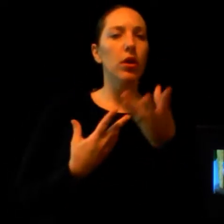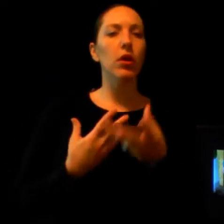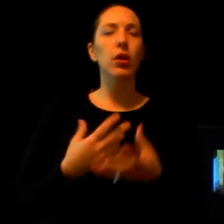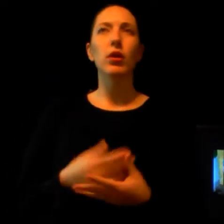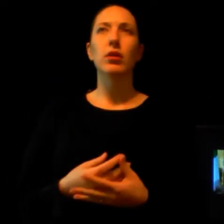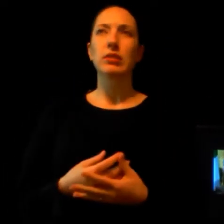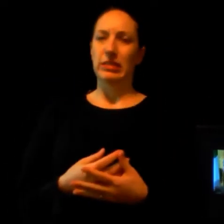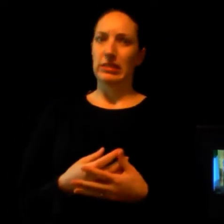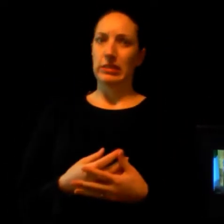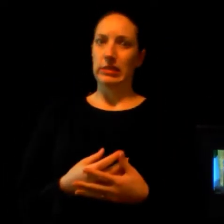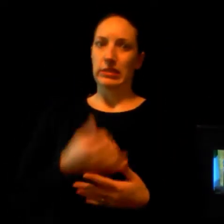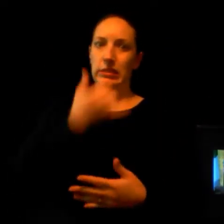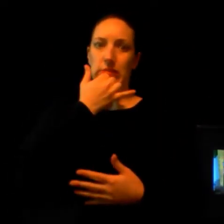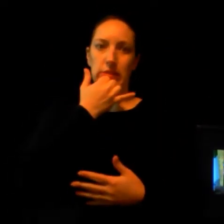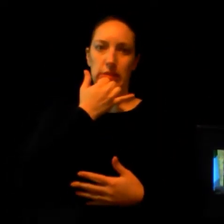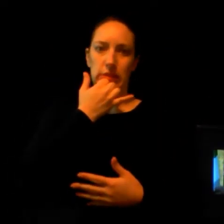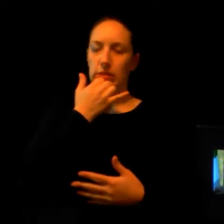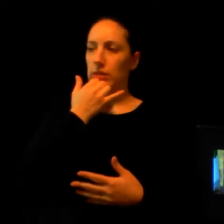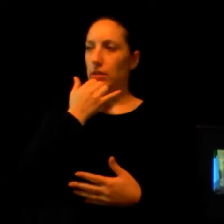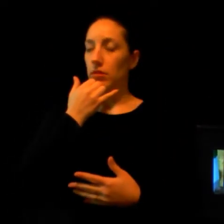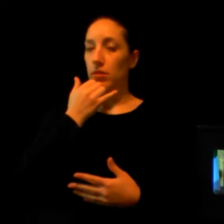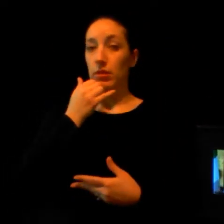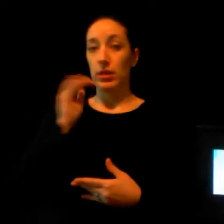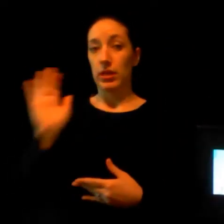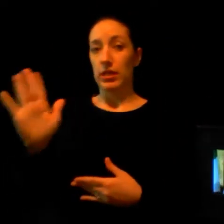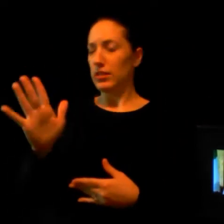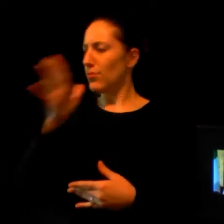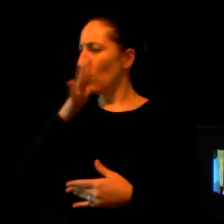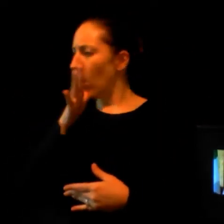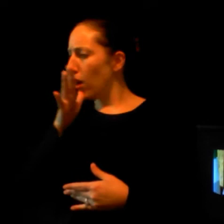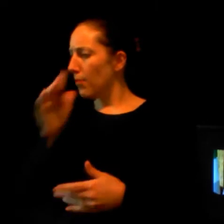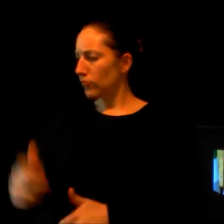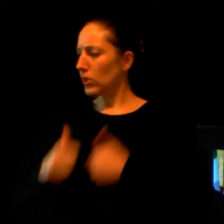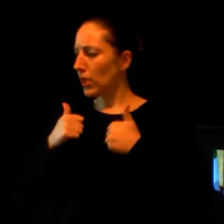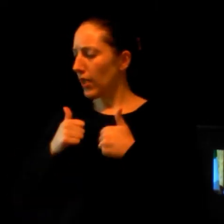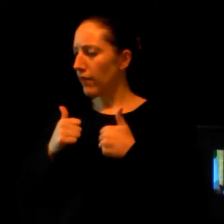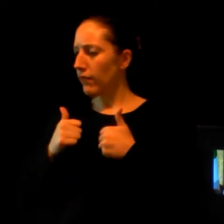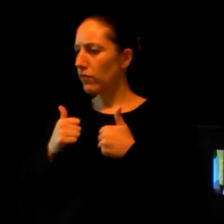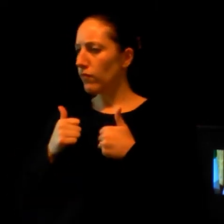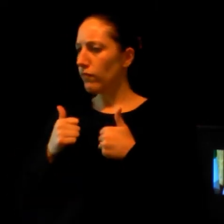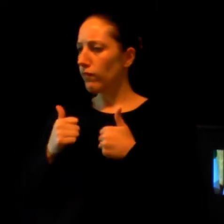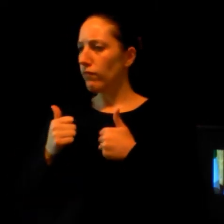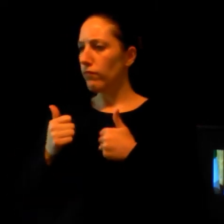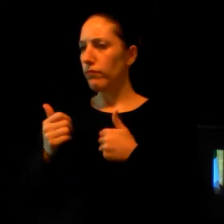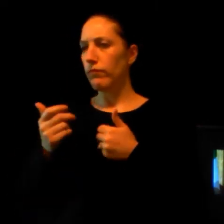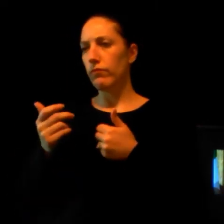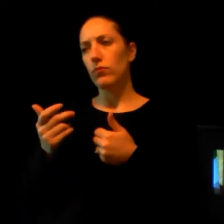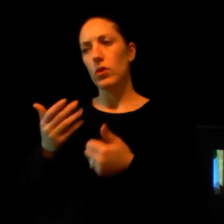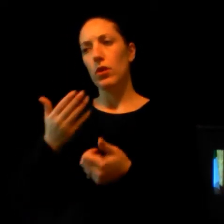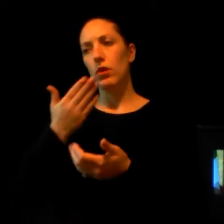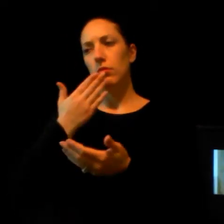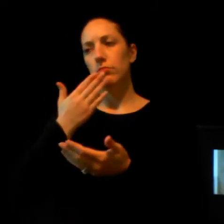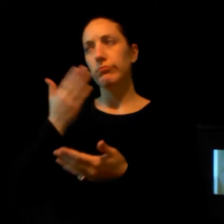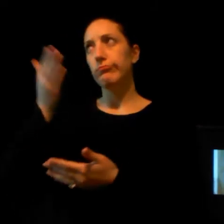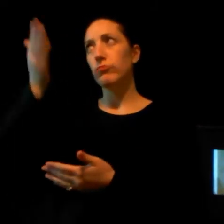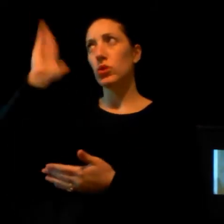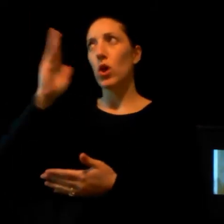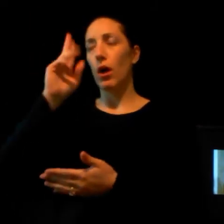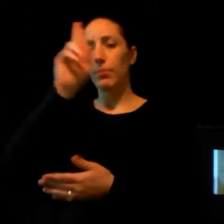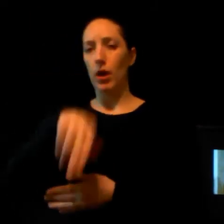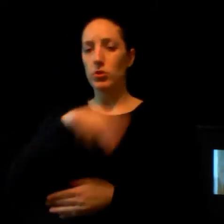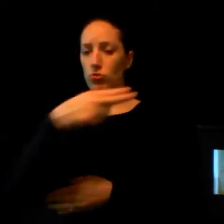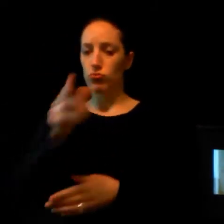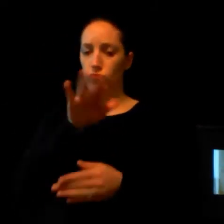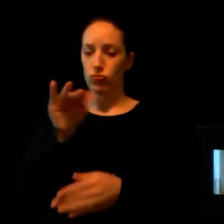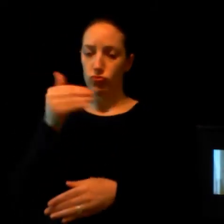And although she's your mom's still alive. God bless her soul. And spoke from the heart.